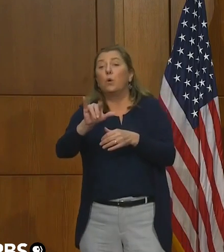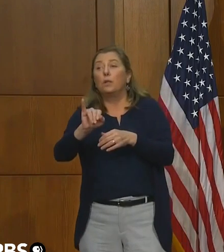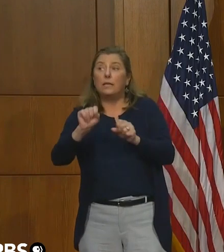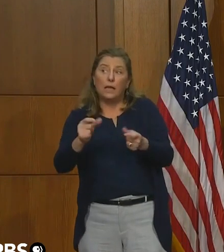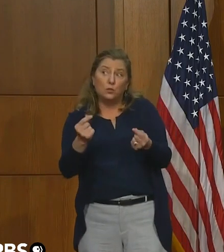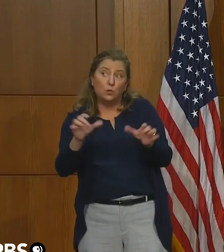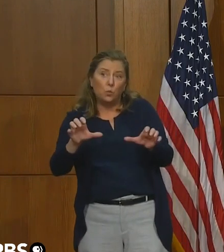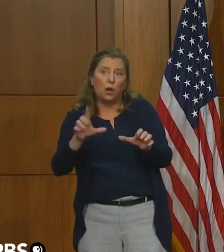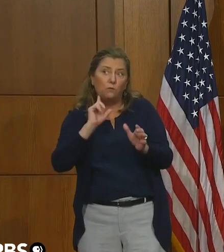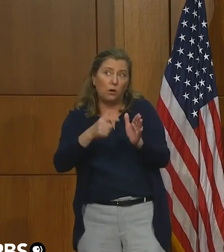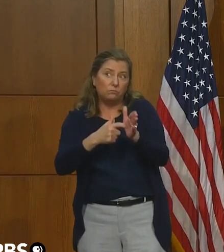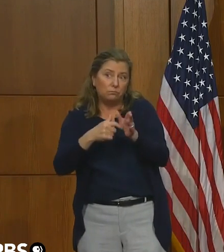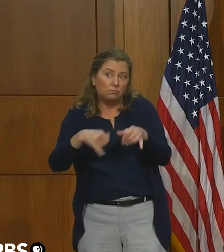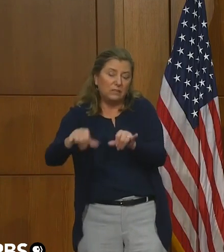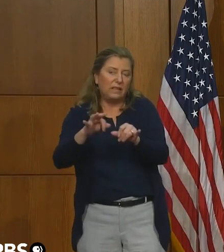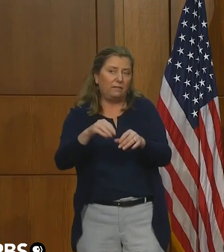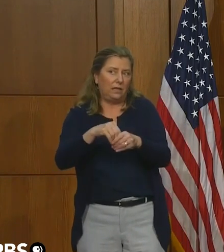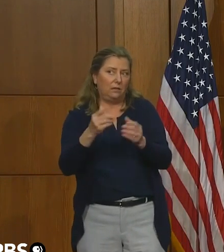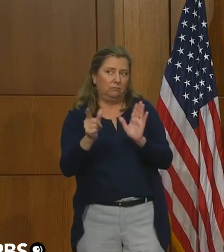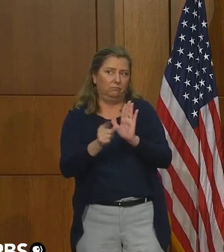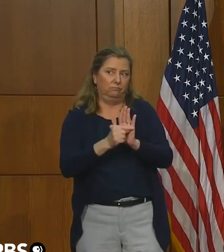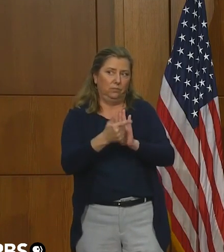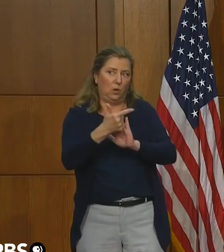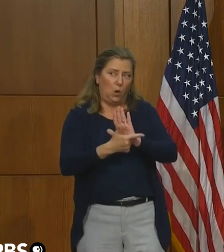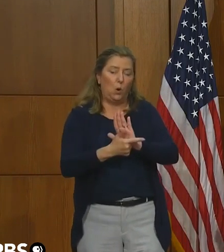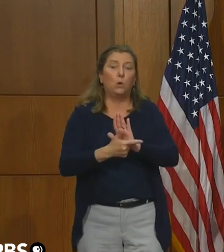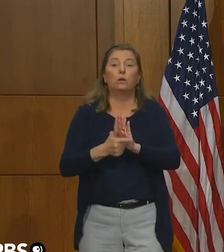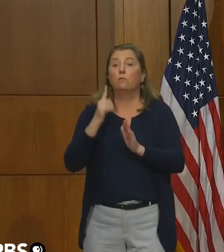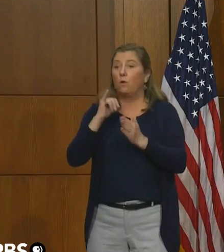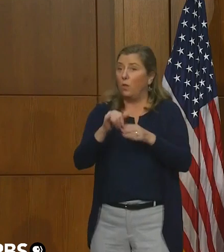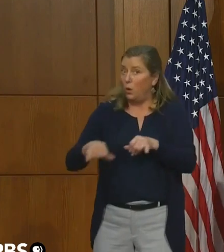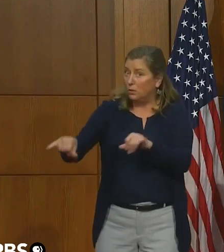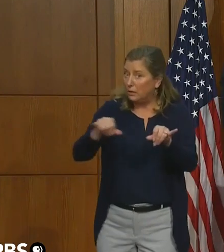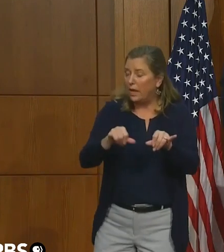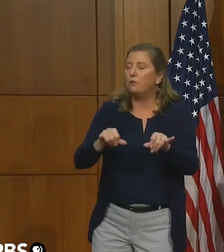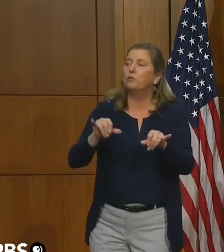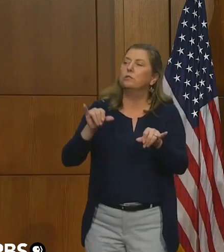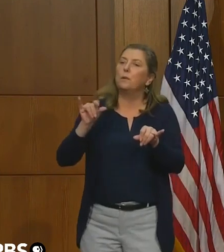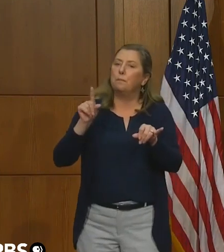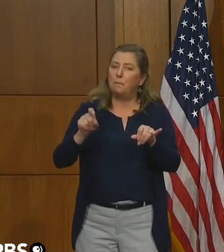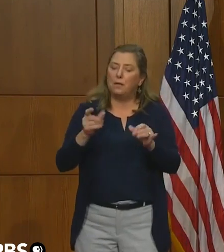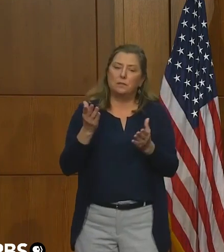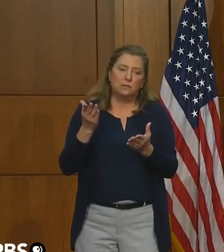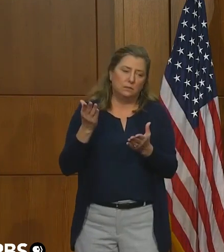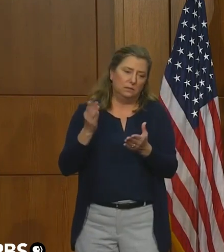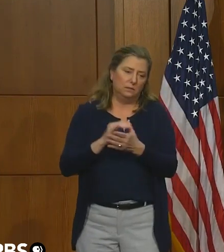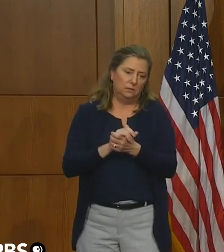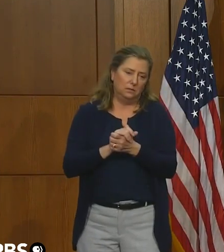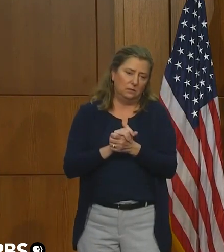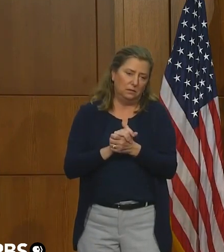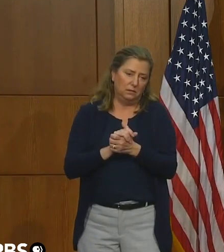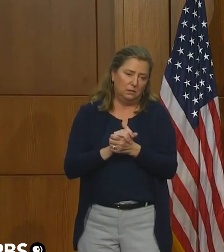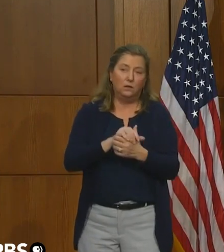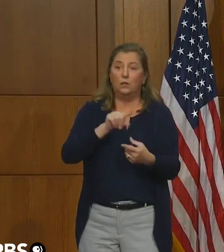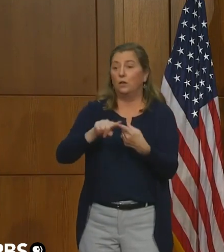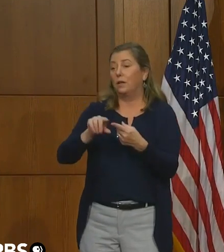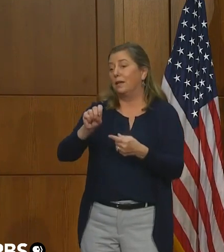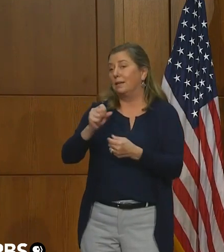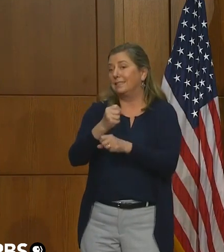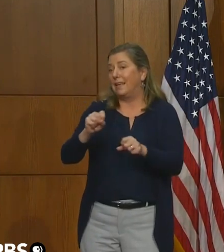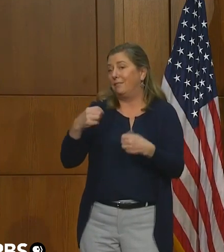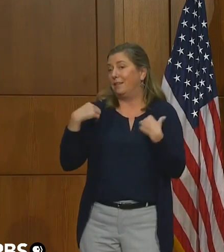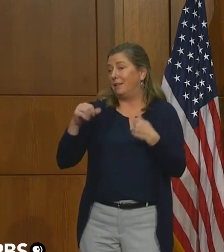enforce are particular standards that are in code. With these standards, they would have to go to the Safety and Health Codes